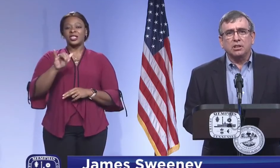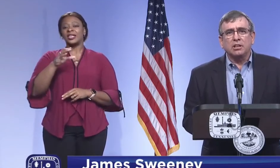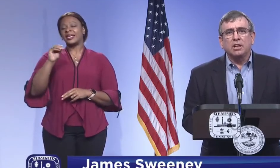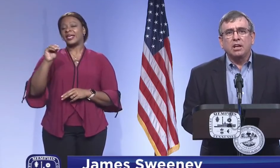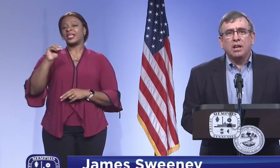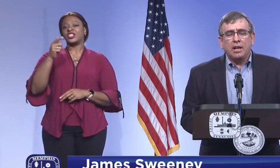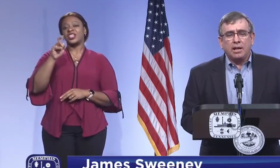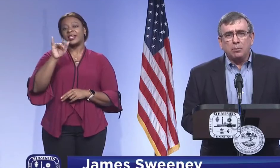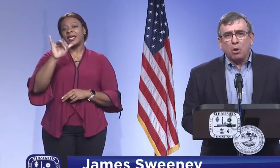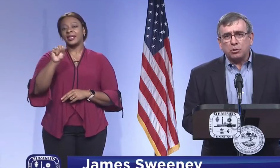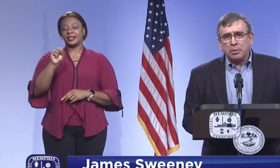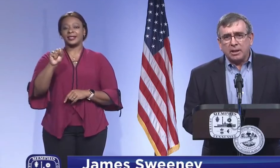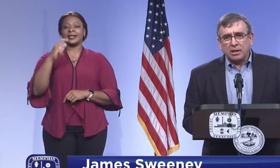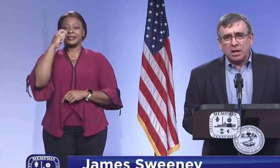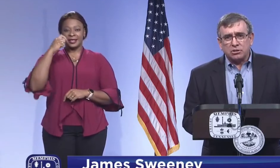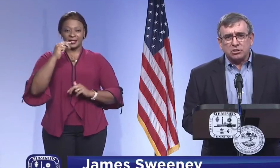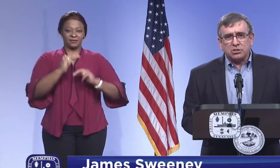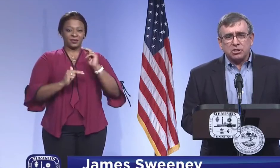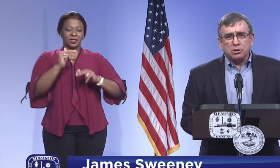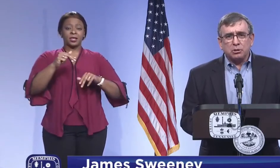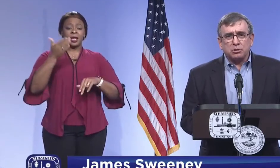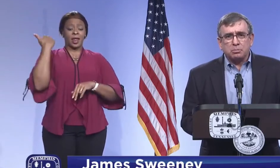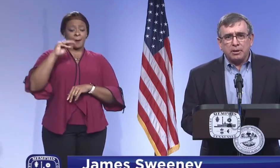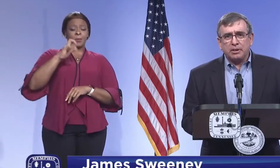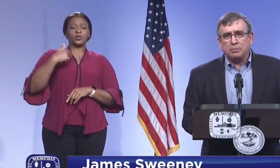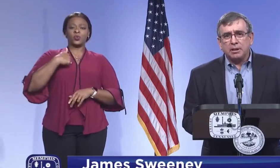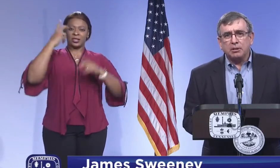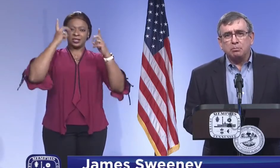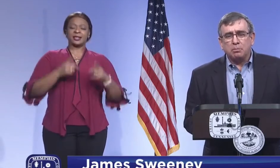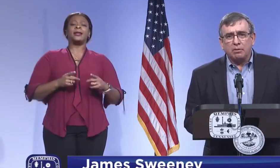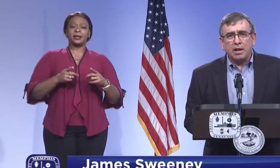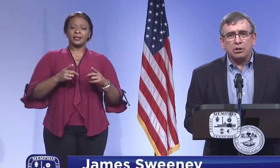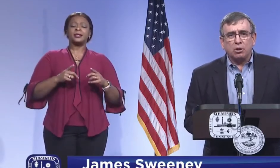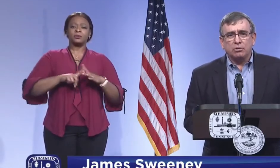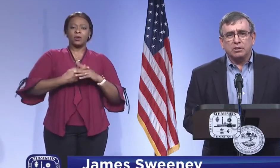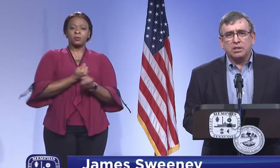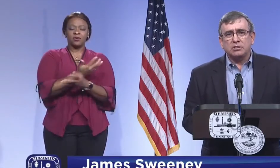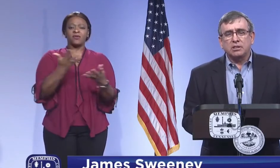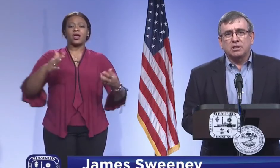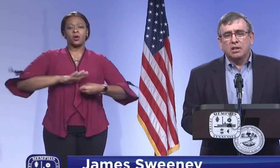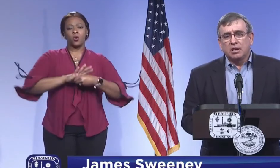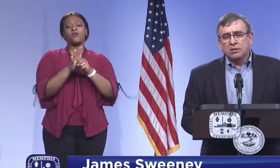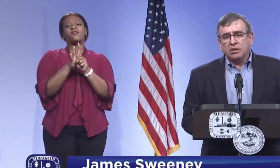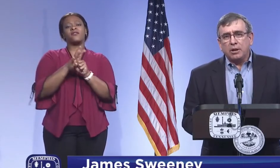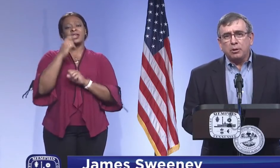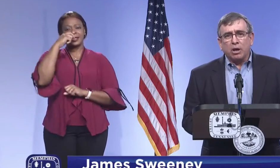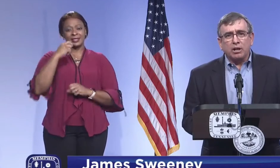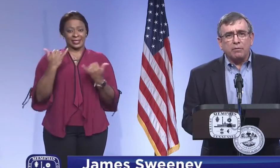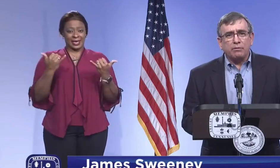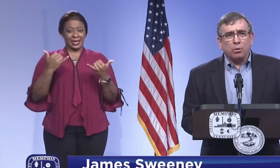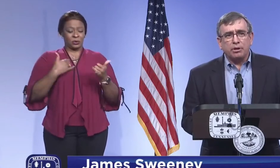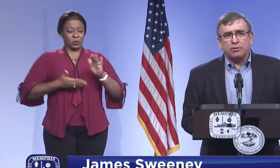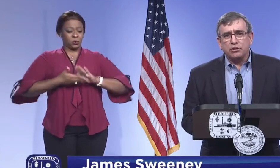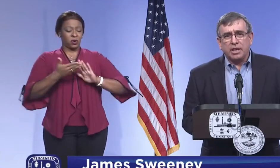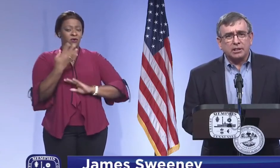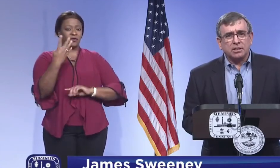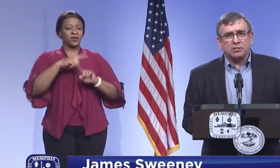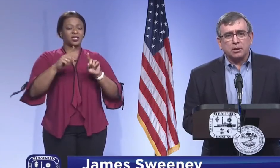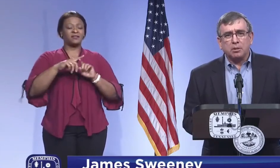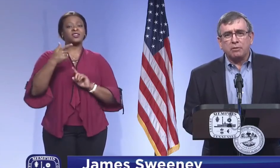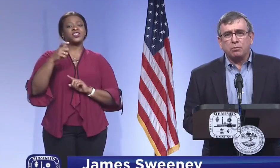facility. And in March, we made a conscious decision to pivot and begin providing COVID testing. Today, we run it on four different